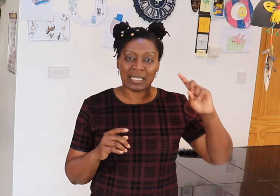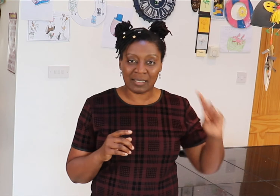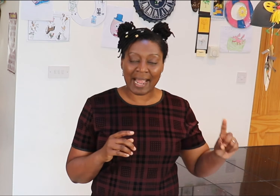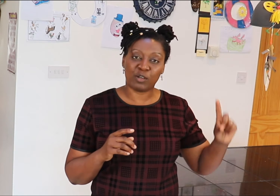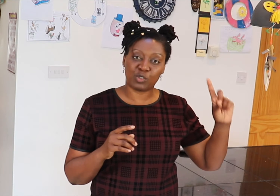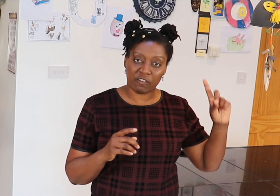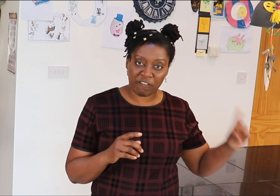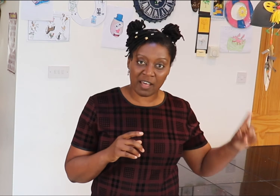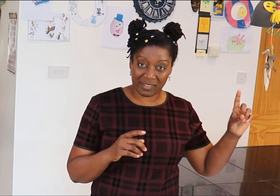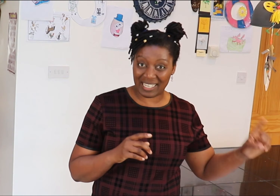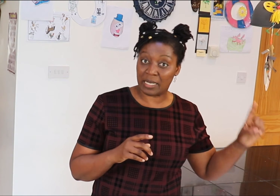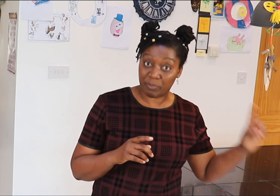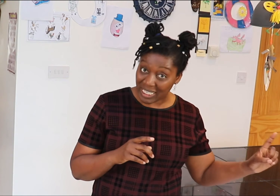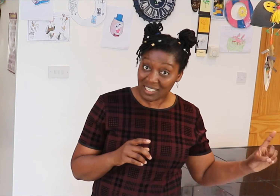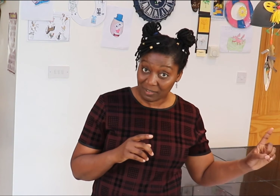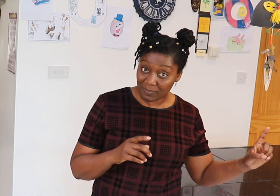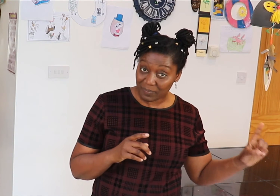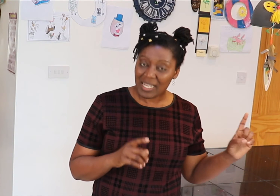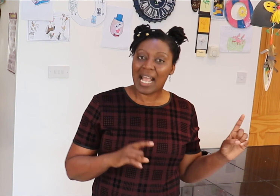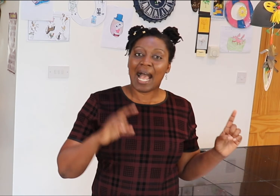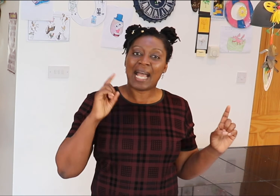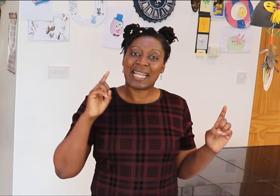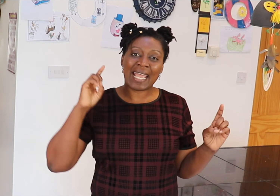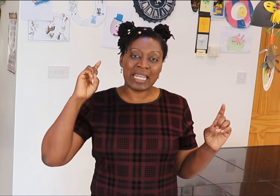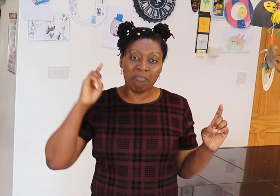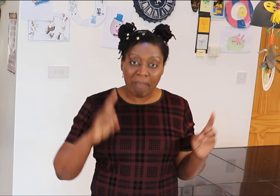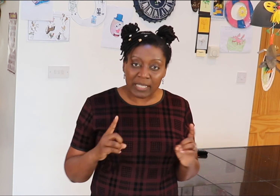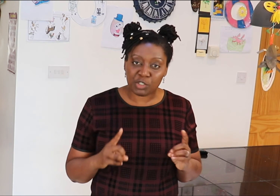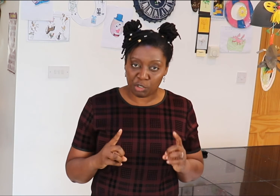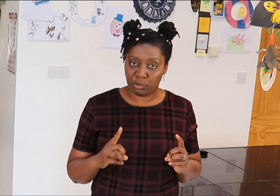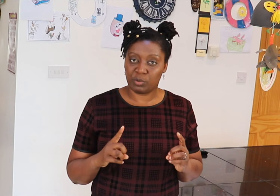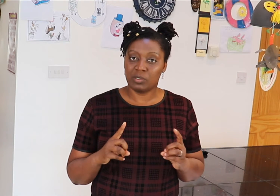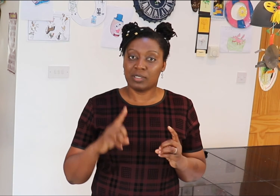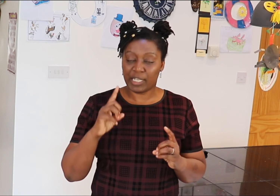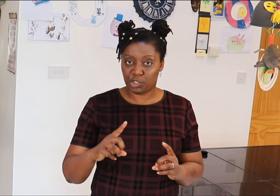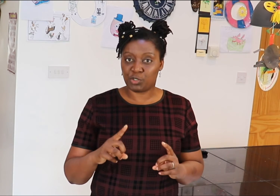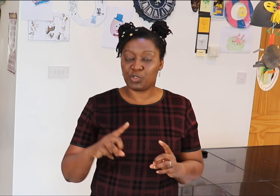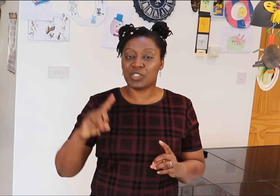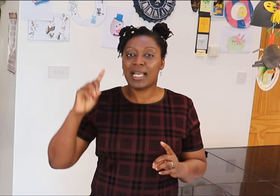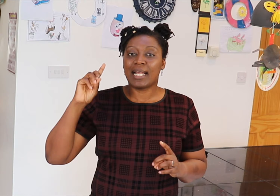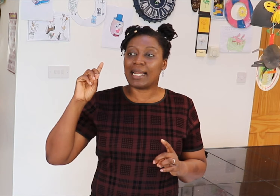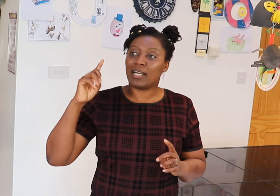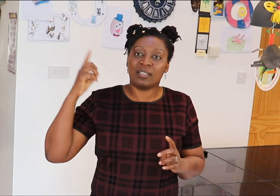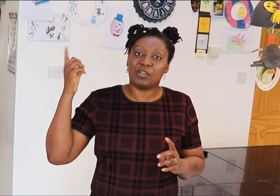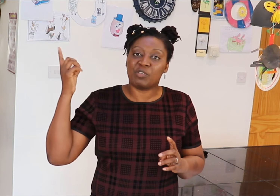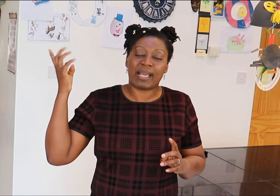is down to the father's inner being. And any mental issues, like, you know, you might